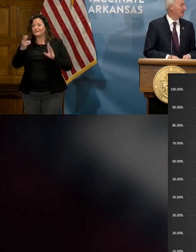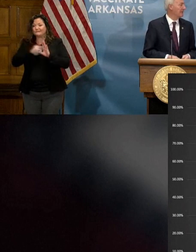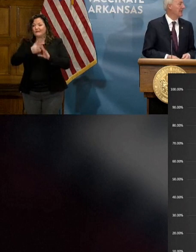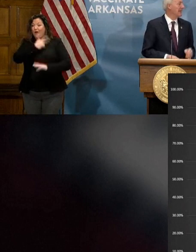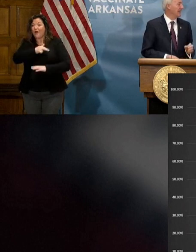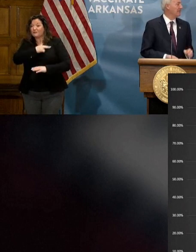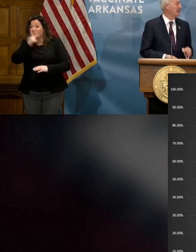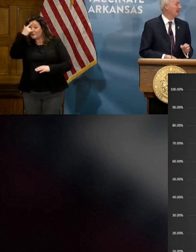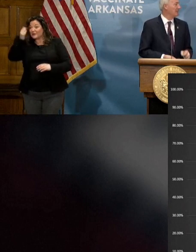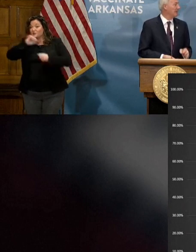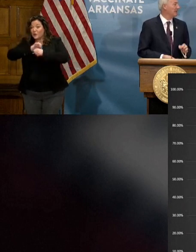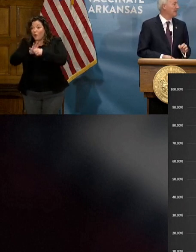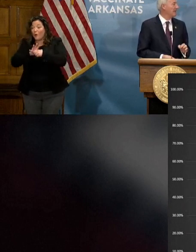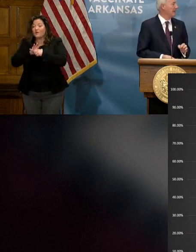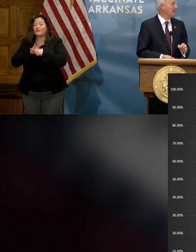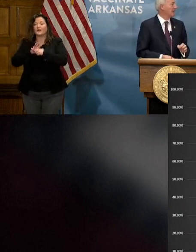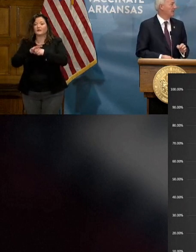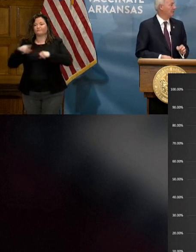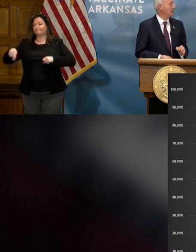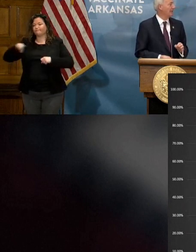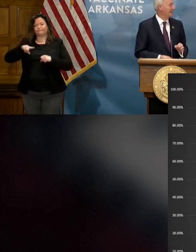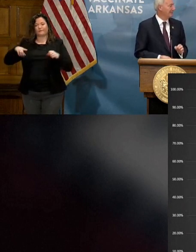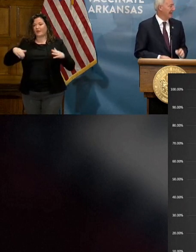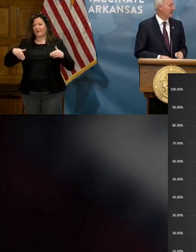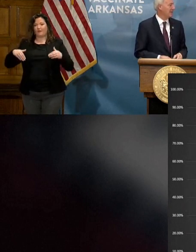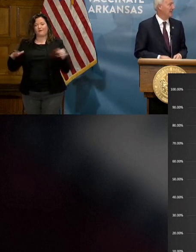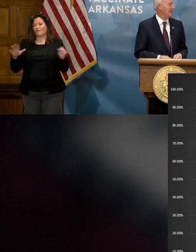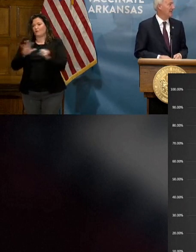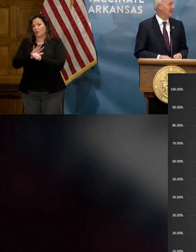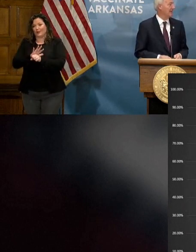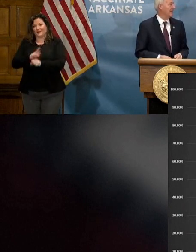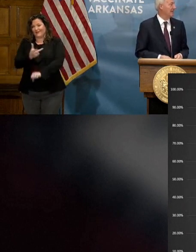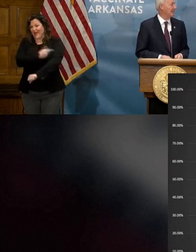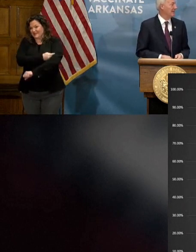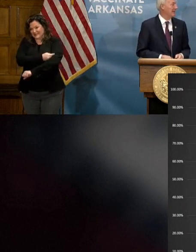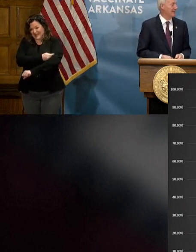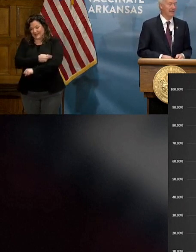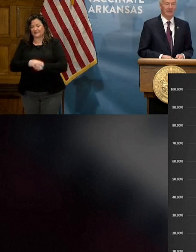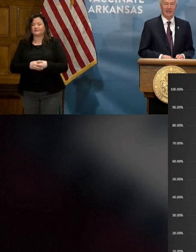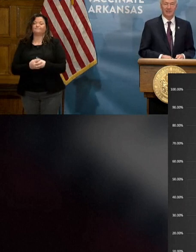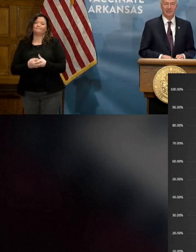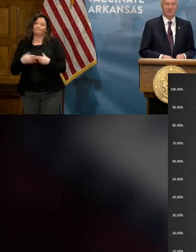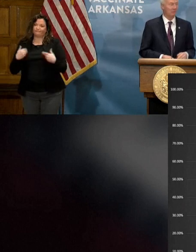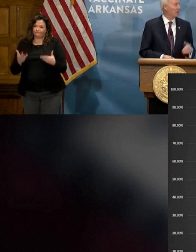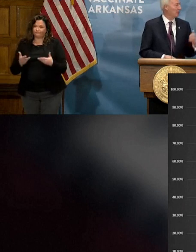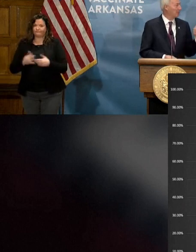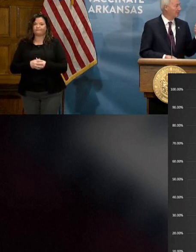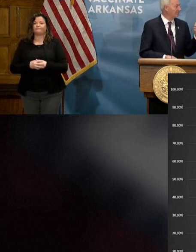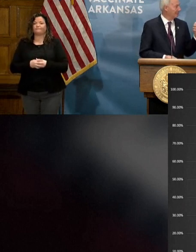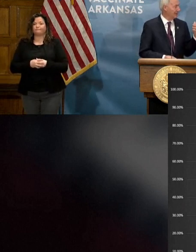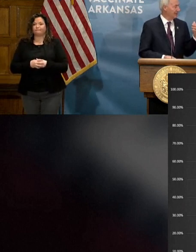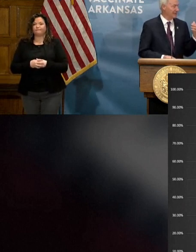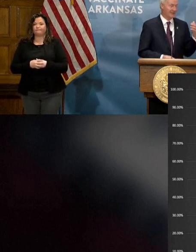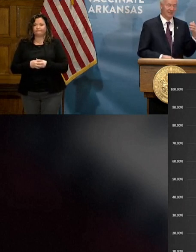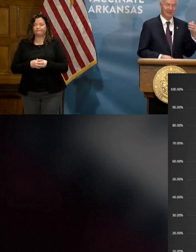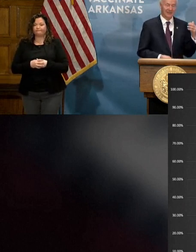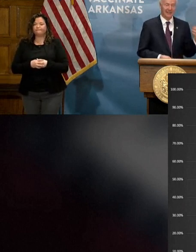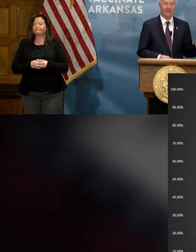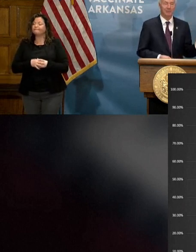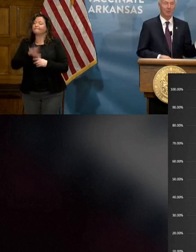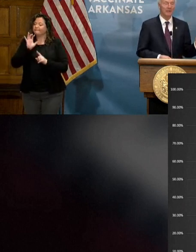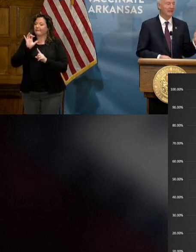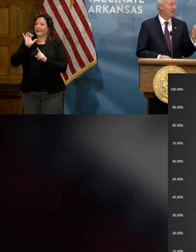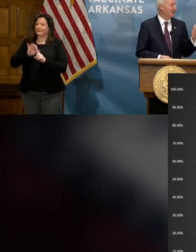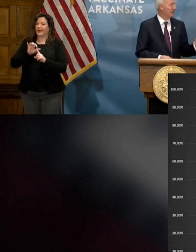of COVID have not been fully vaccinated. And that's what is the